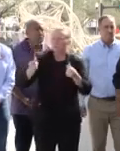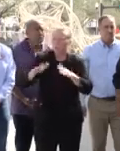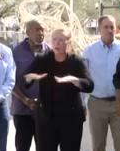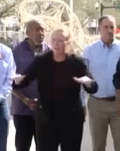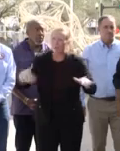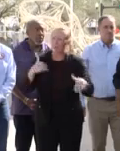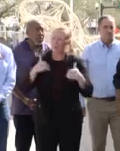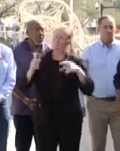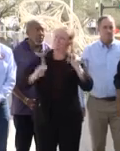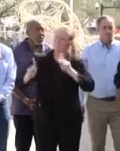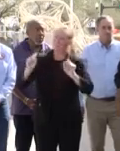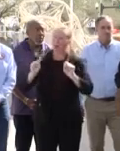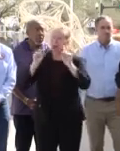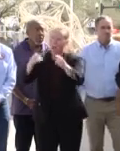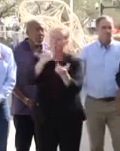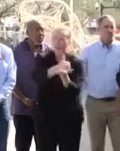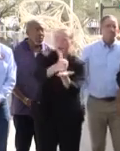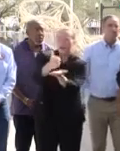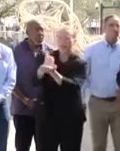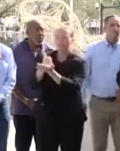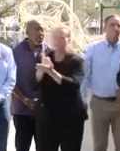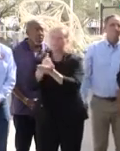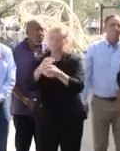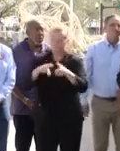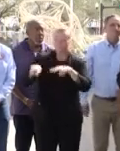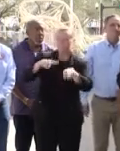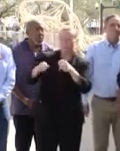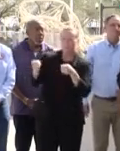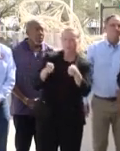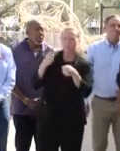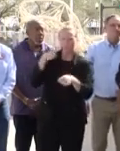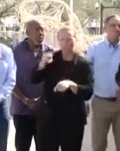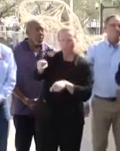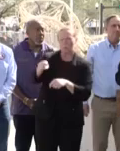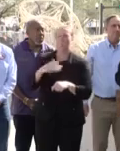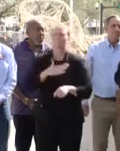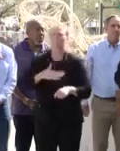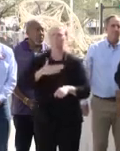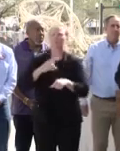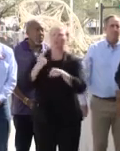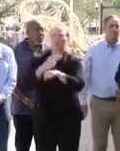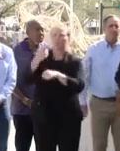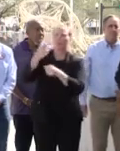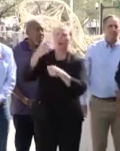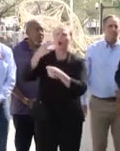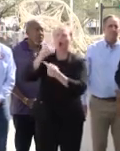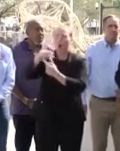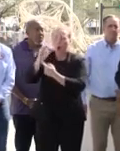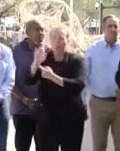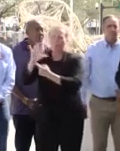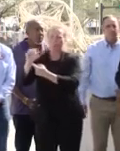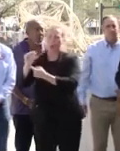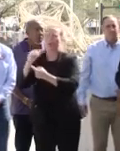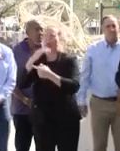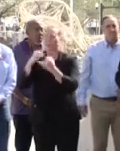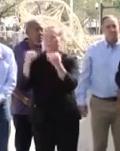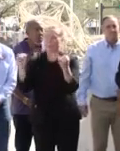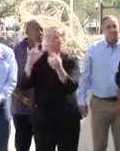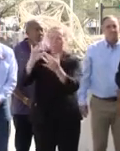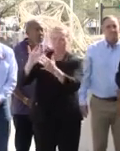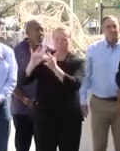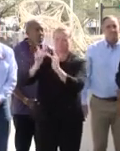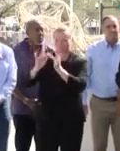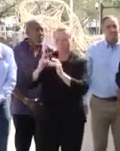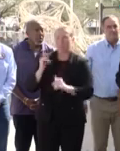that can come and help mitigate that for you. So please utilize the Hope Florida line for that. If people need